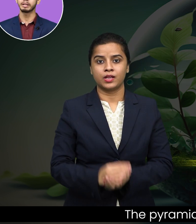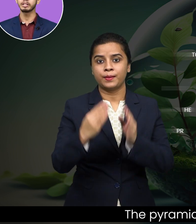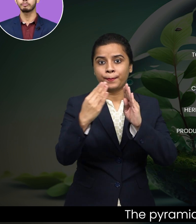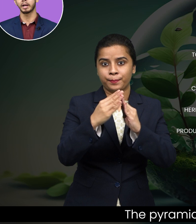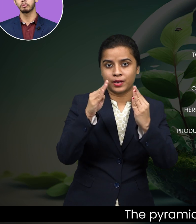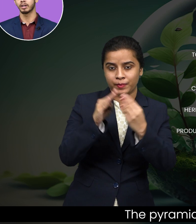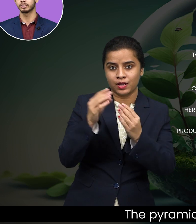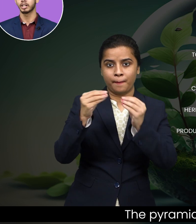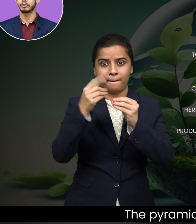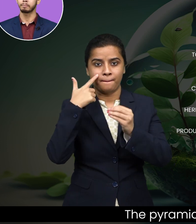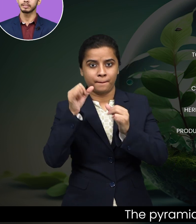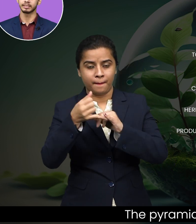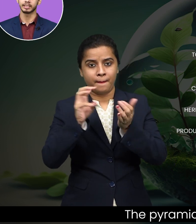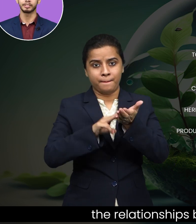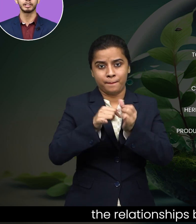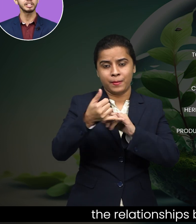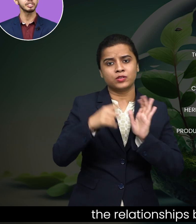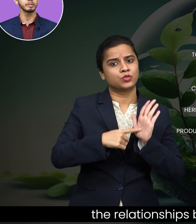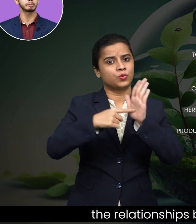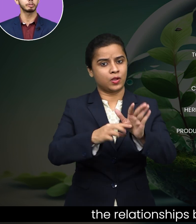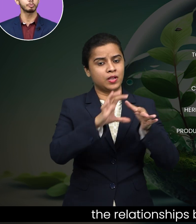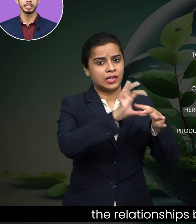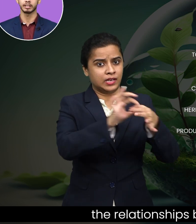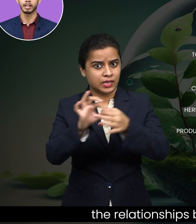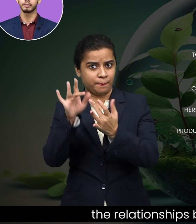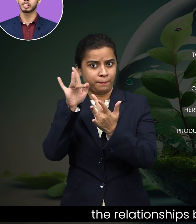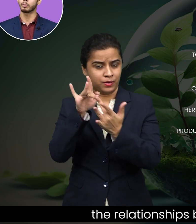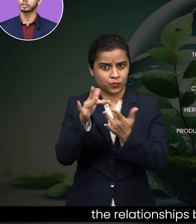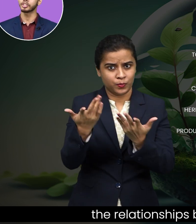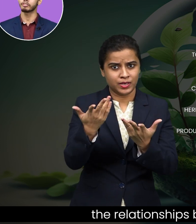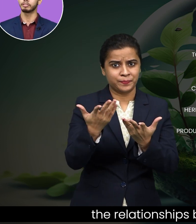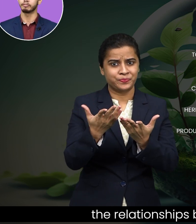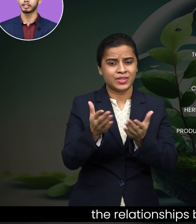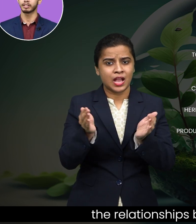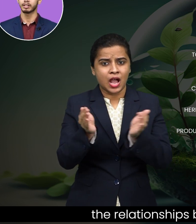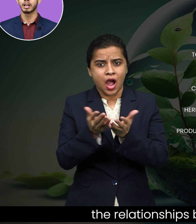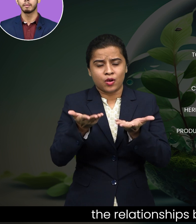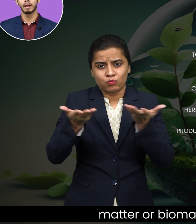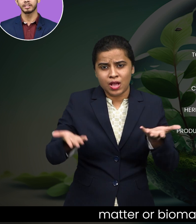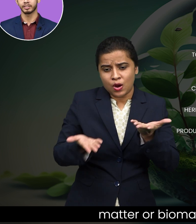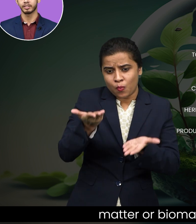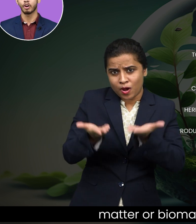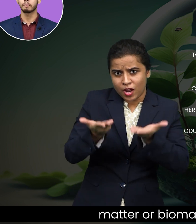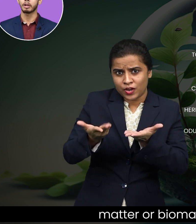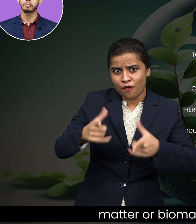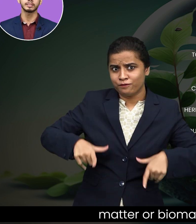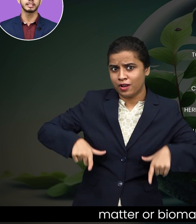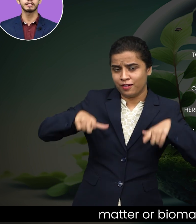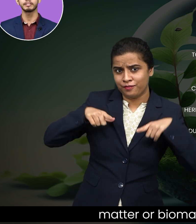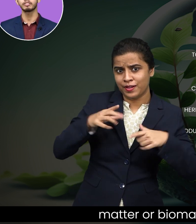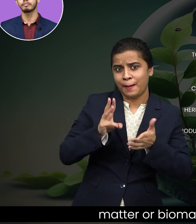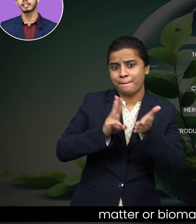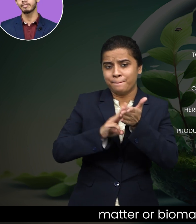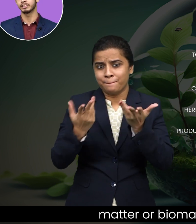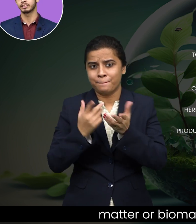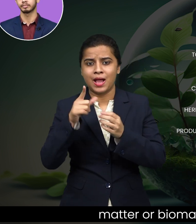The pyramid of biomass represents the relationships between the quantity of living matter or biomass at